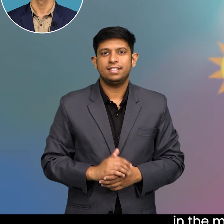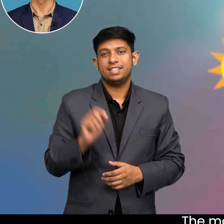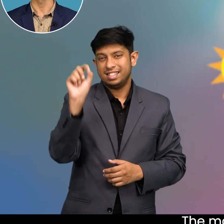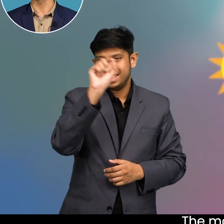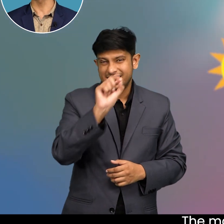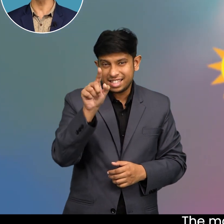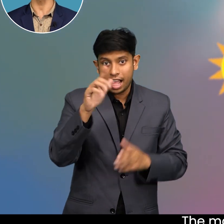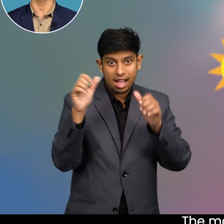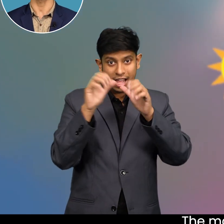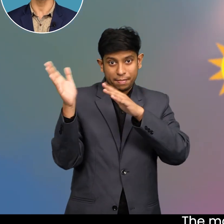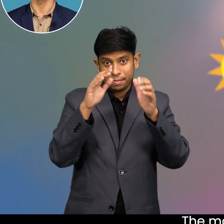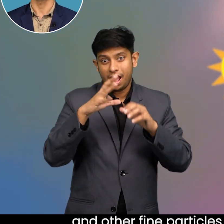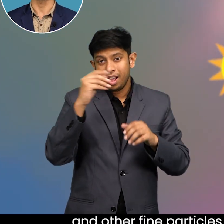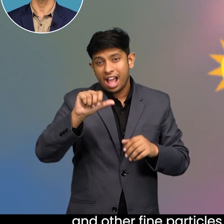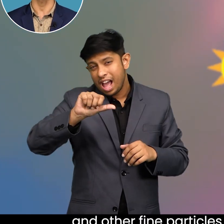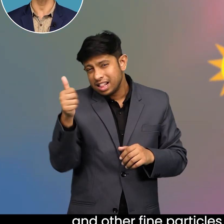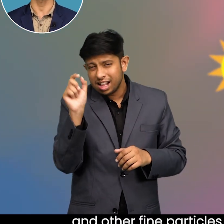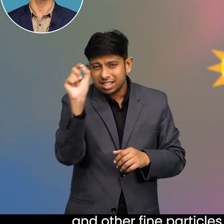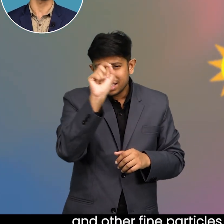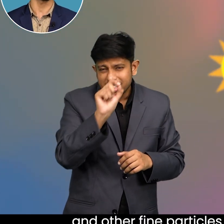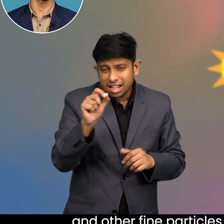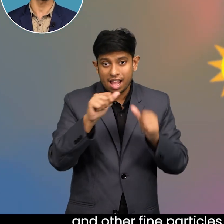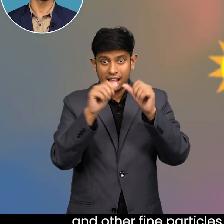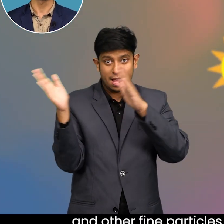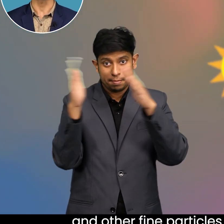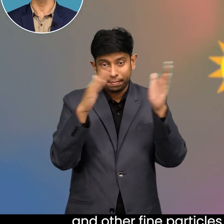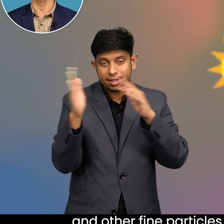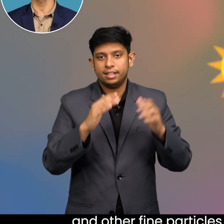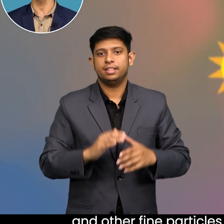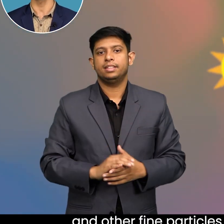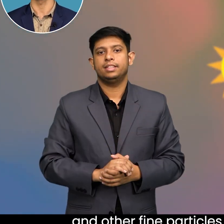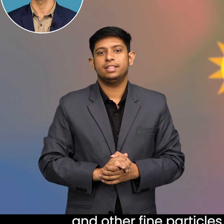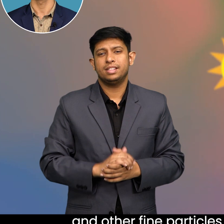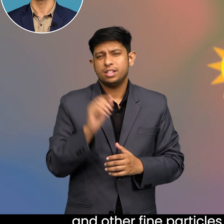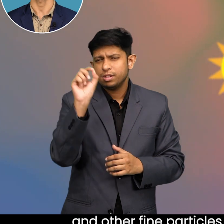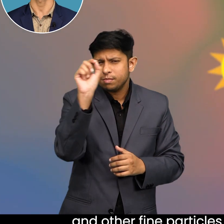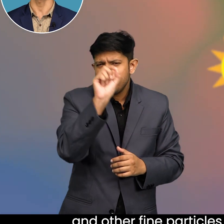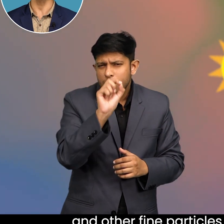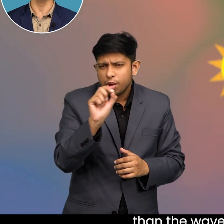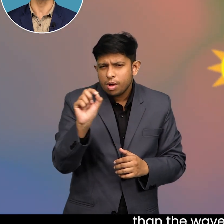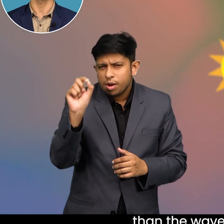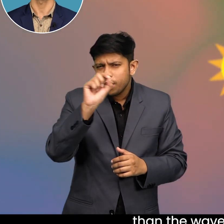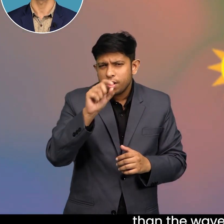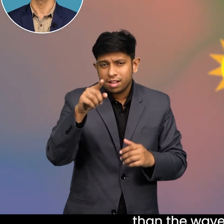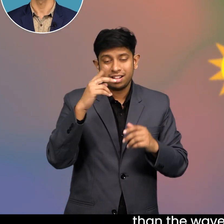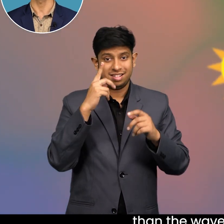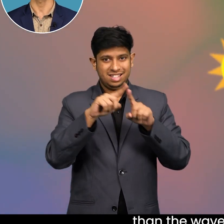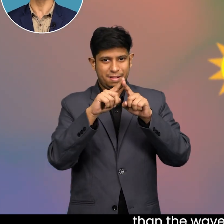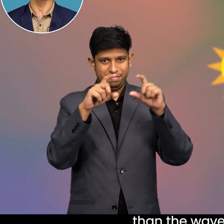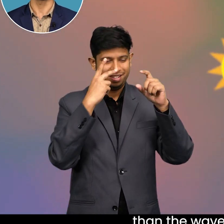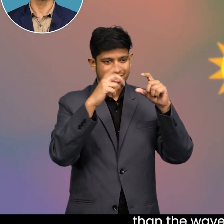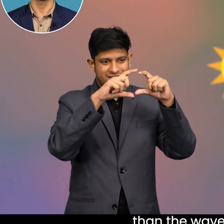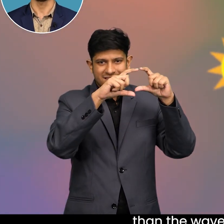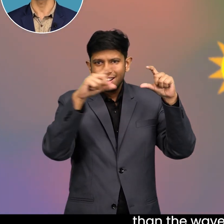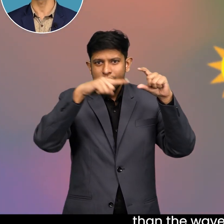The molecules of air and other fine particles in the atmosphere are smaller than the